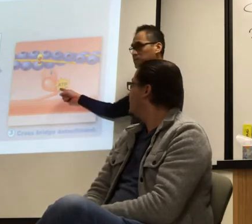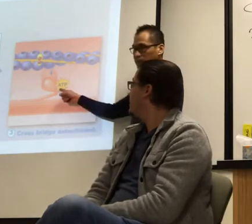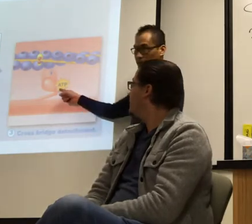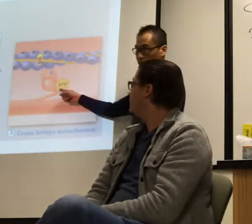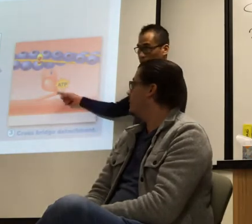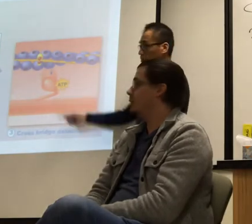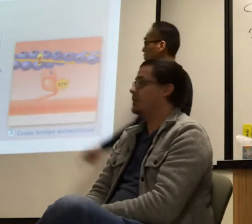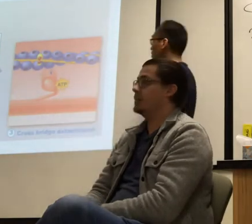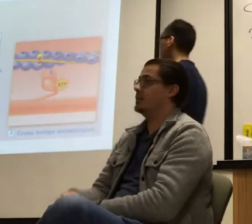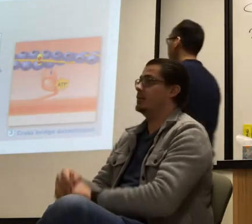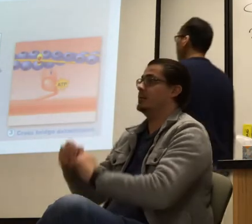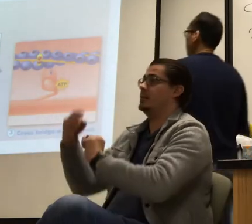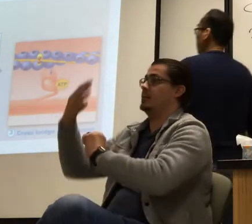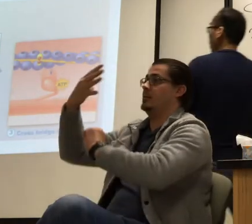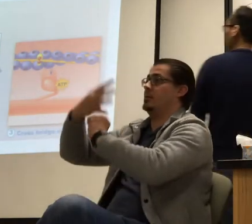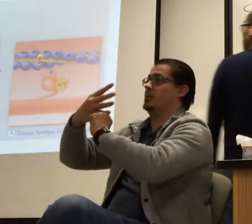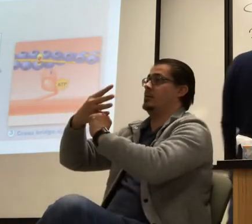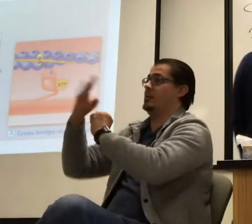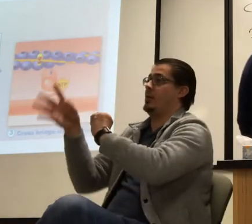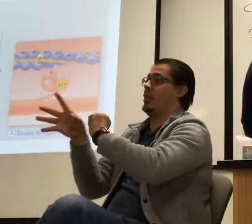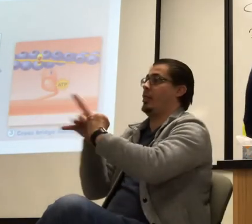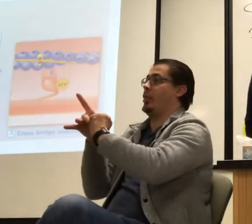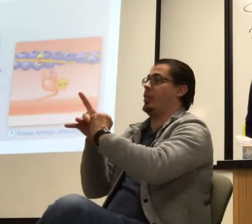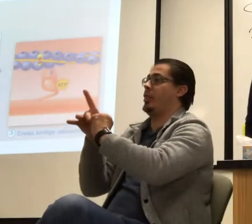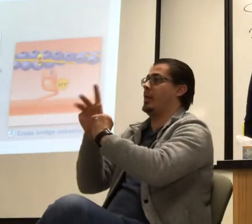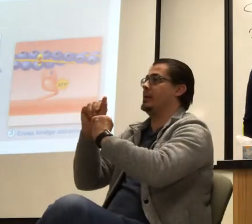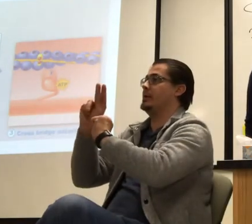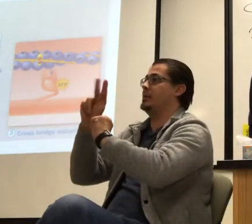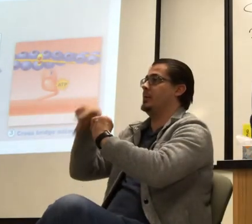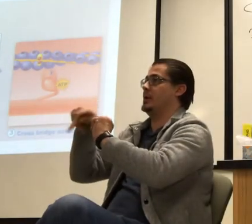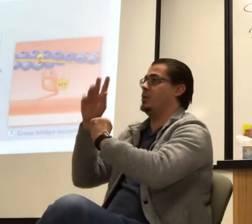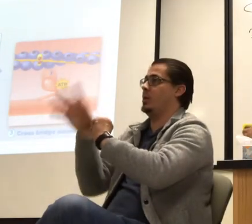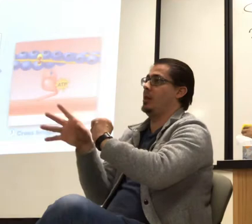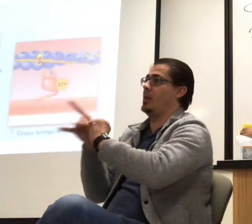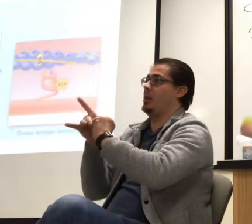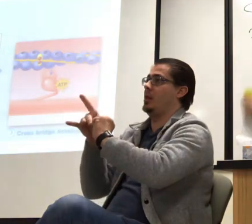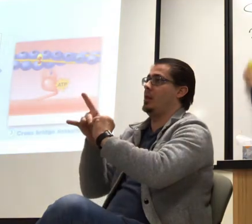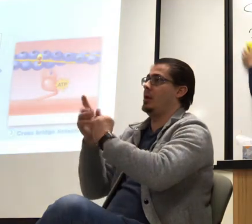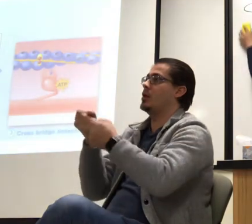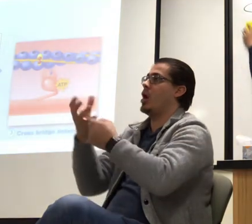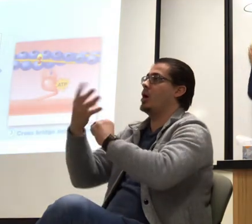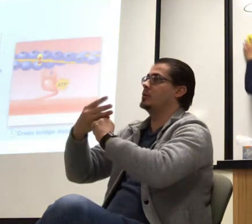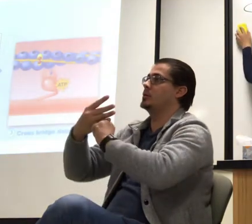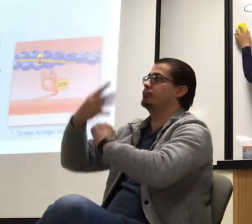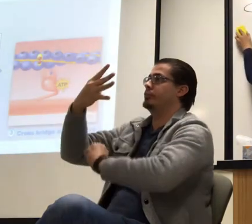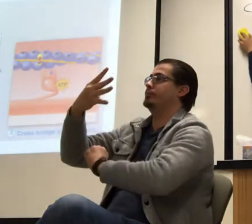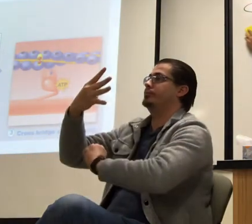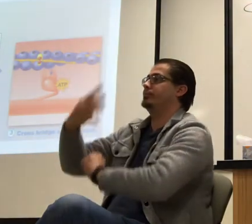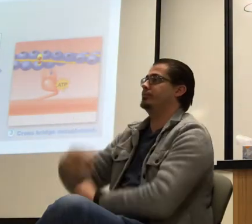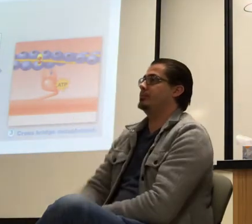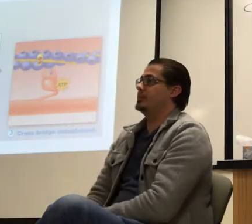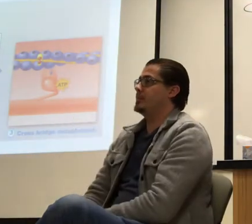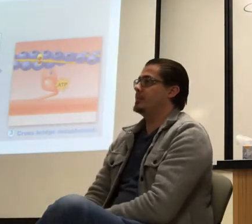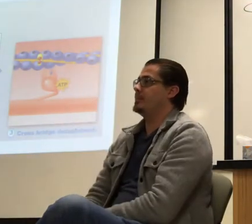binds the myosin head again. So I'll call this cross-bridge detachment. Step